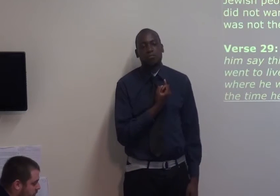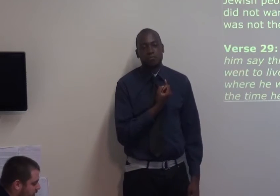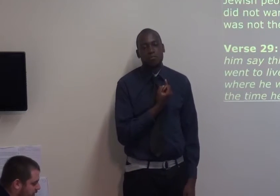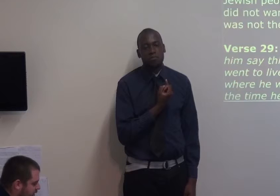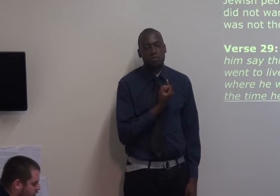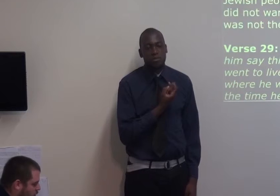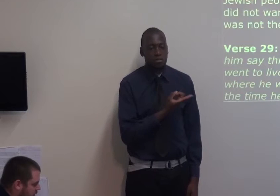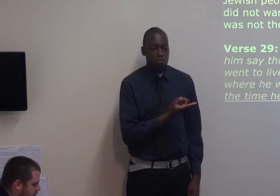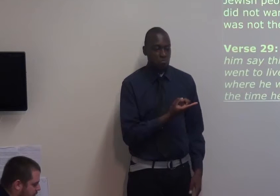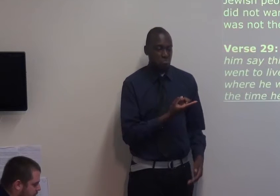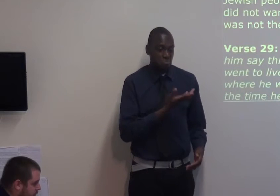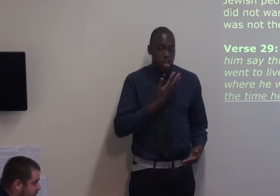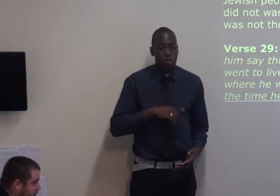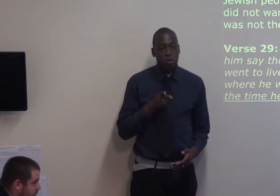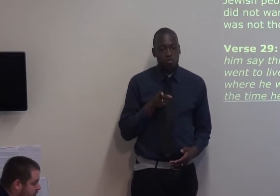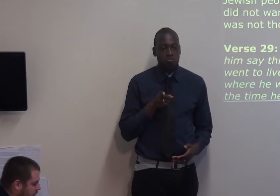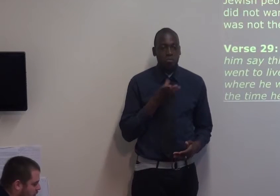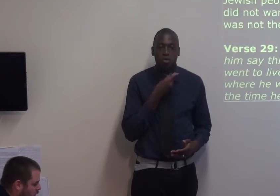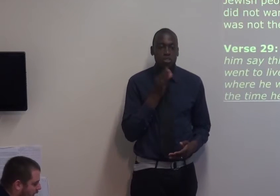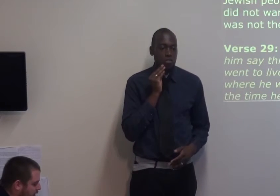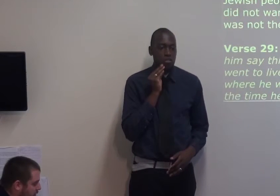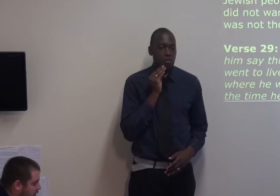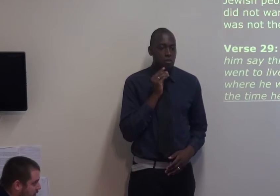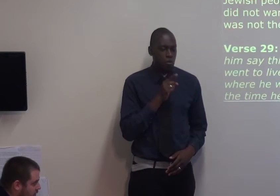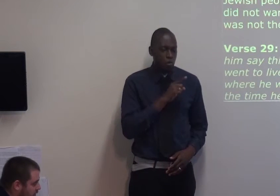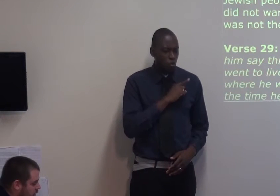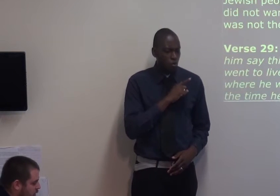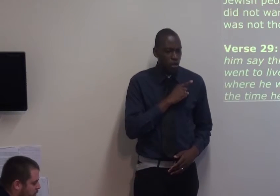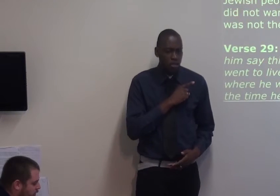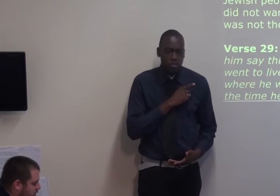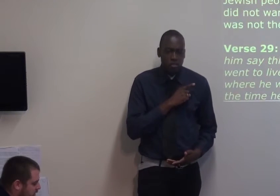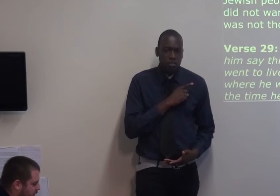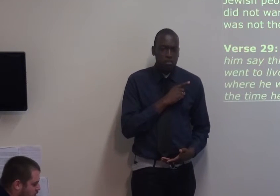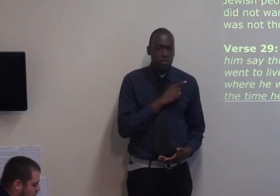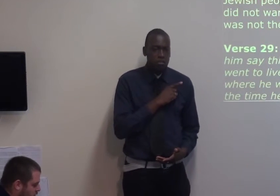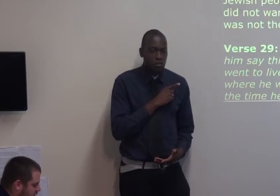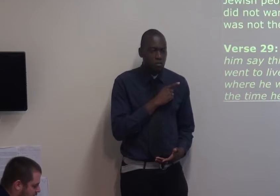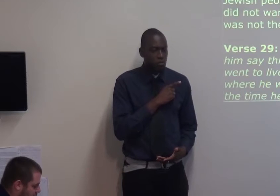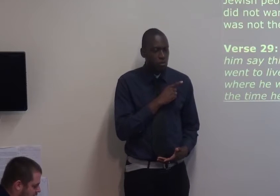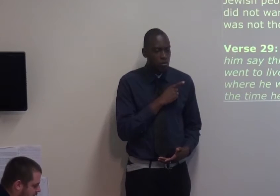They did not want him. Why? Because it was not the right